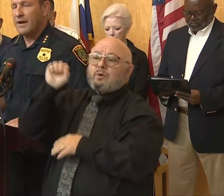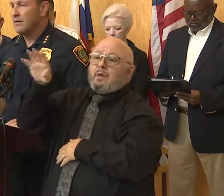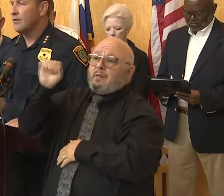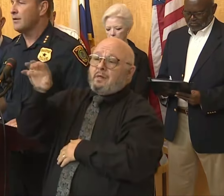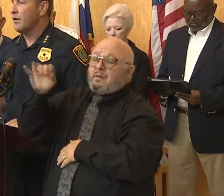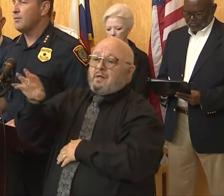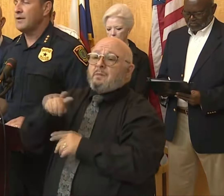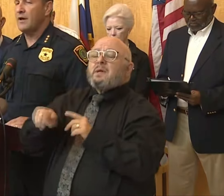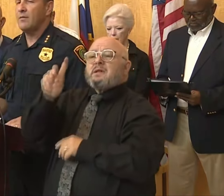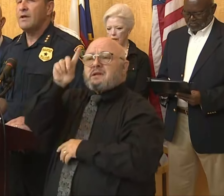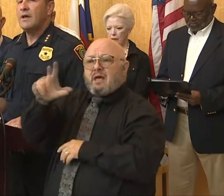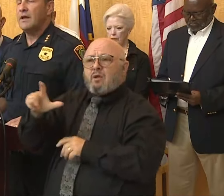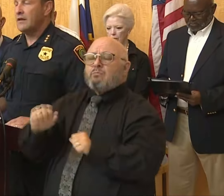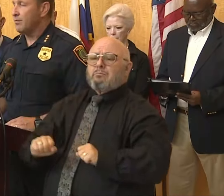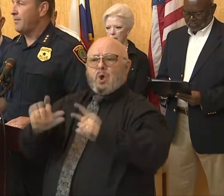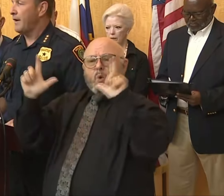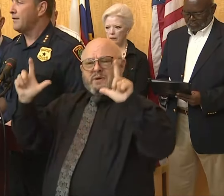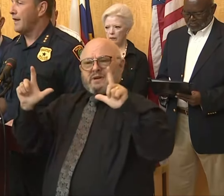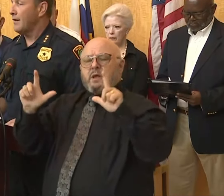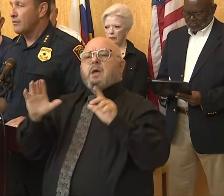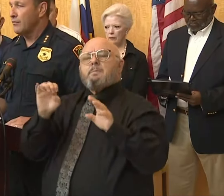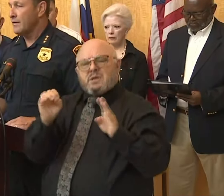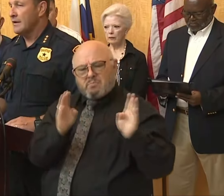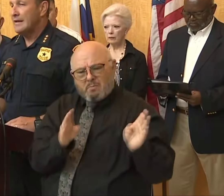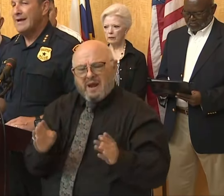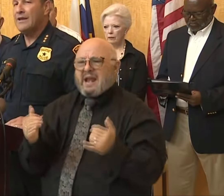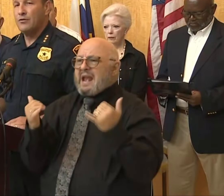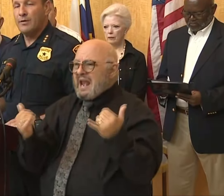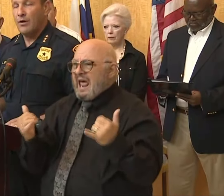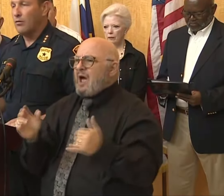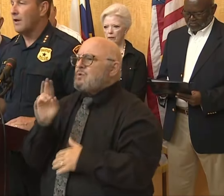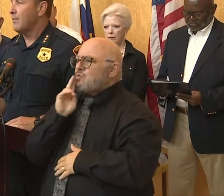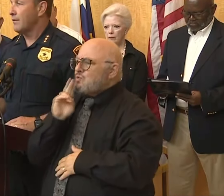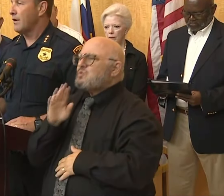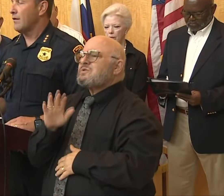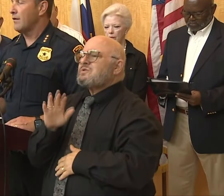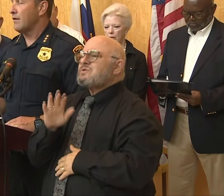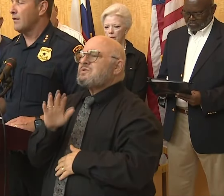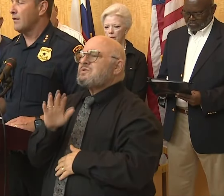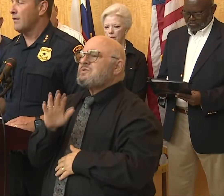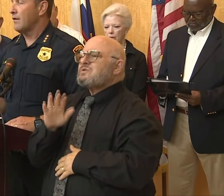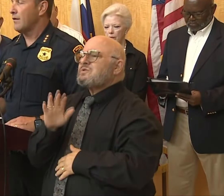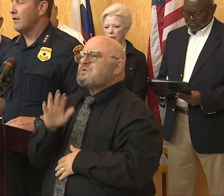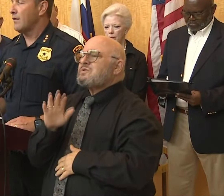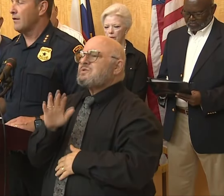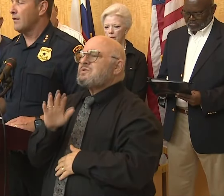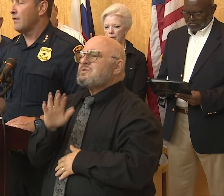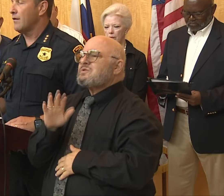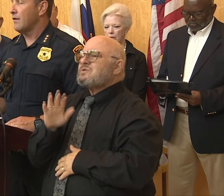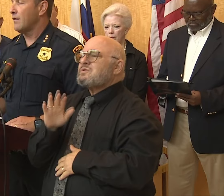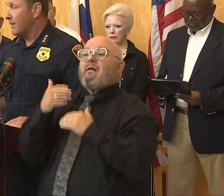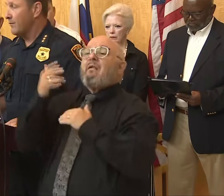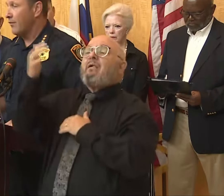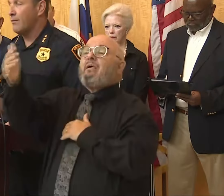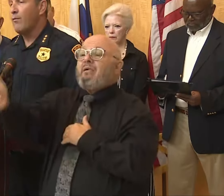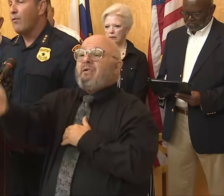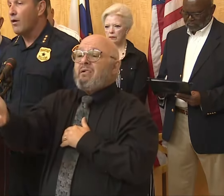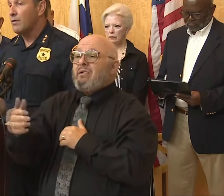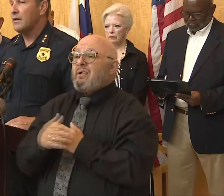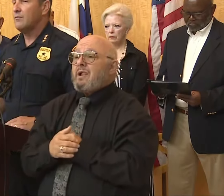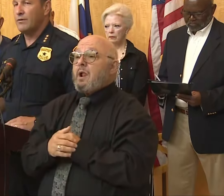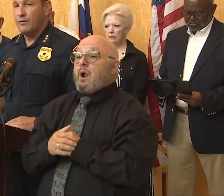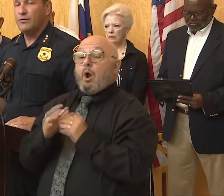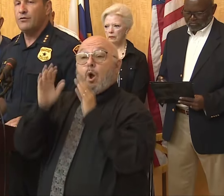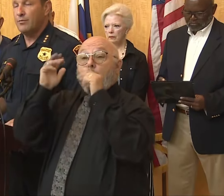just download it, open it up, and get prepared now, Houston, and you'll be a whole lot better off later on if we get hit. God forbid, hopefully we